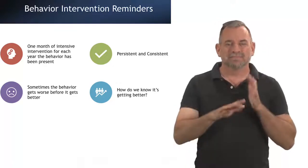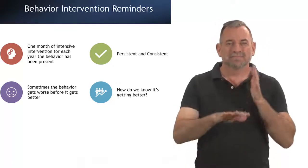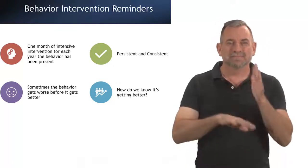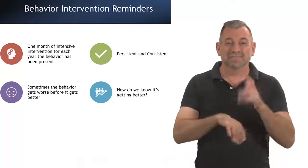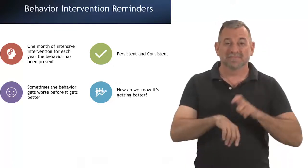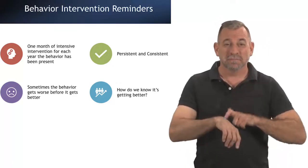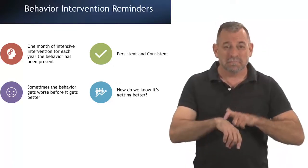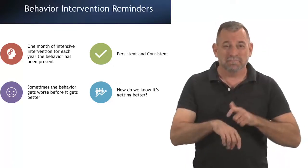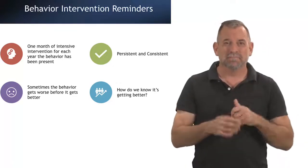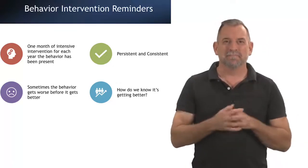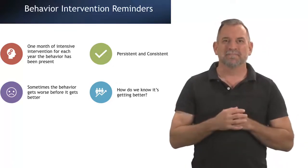time.